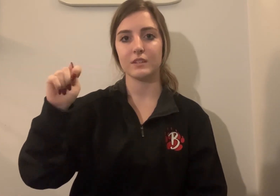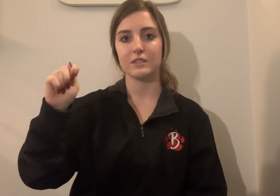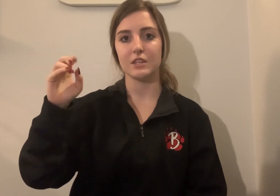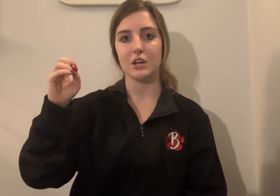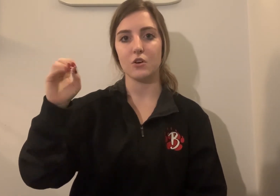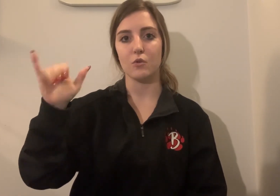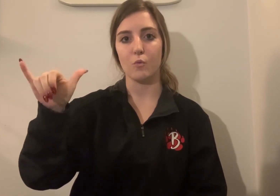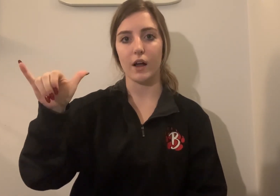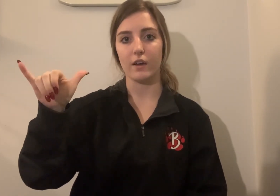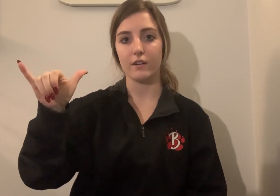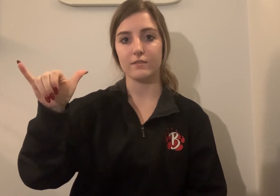T-O-Y.